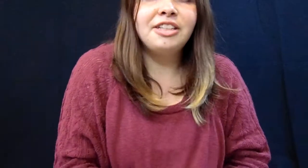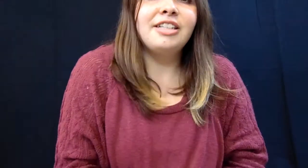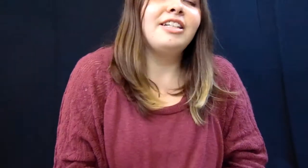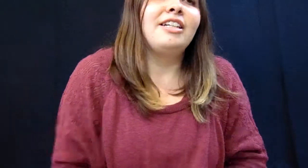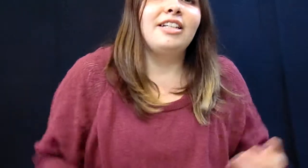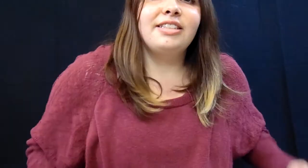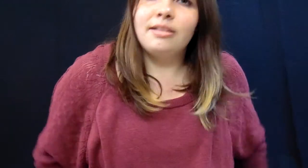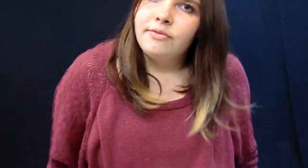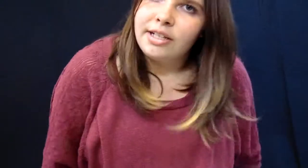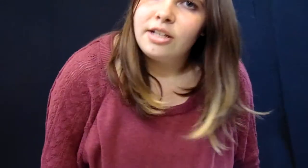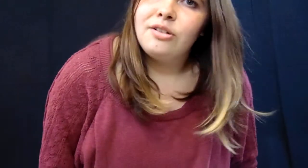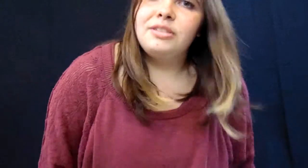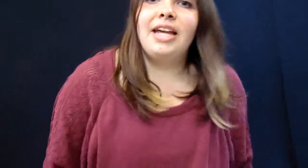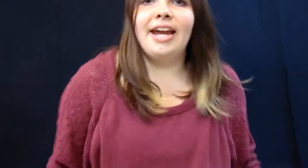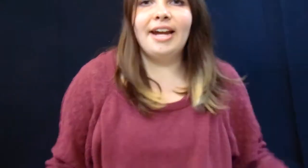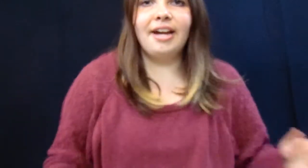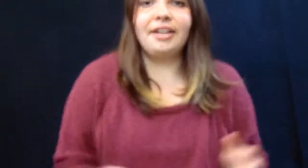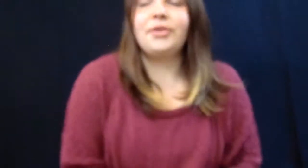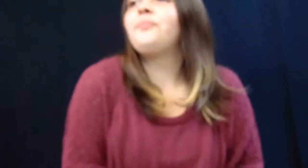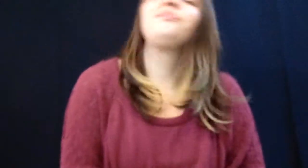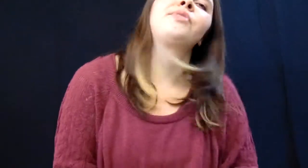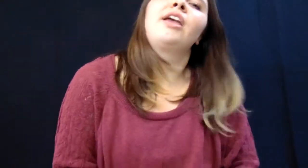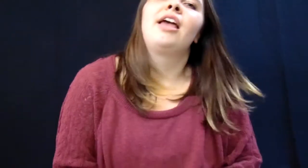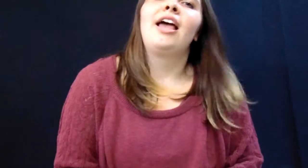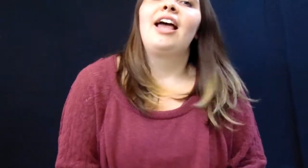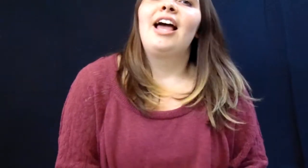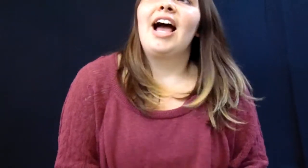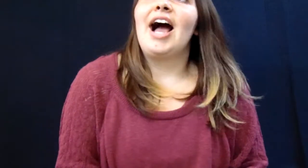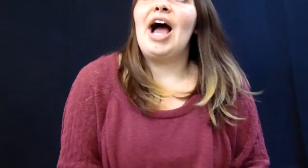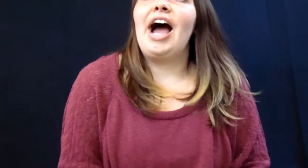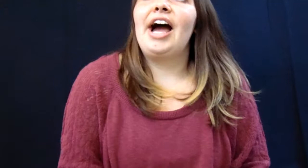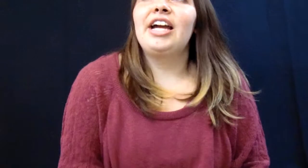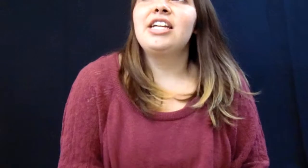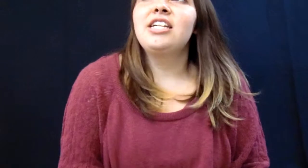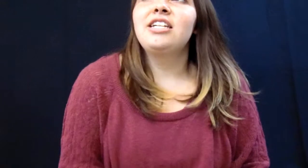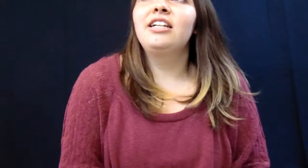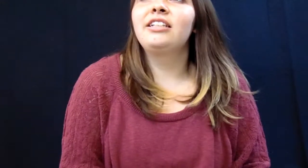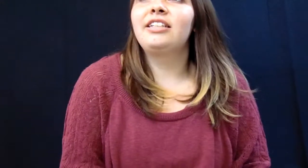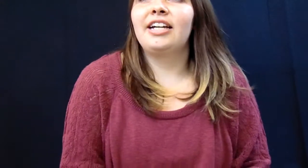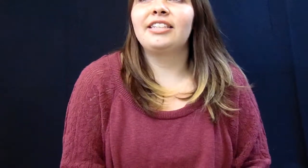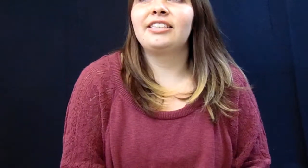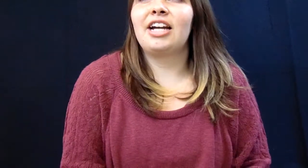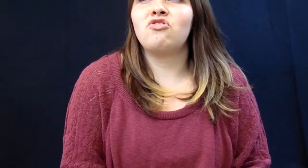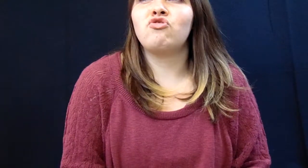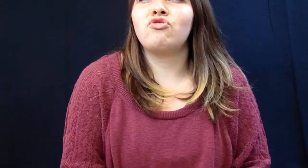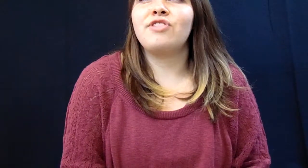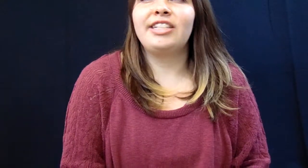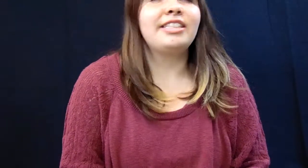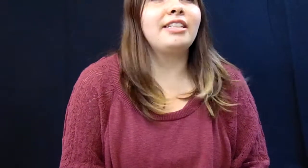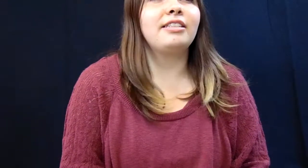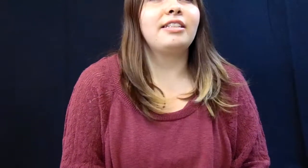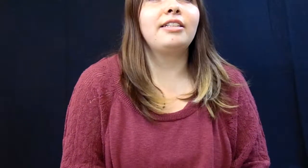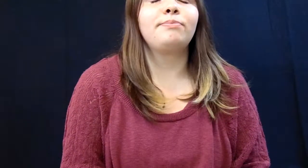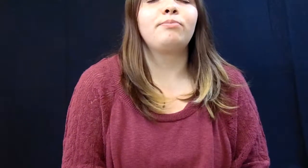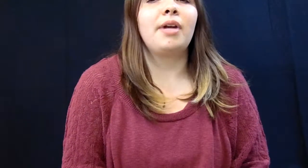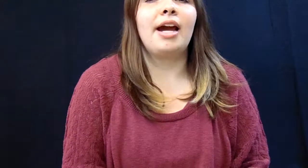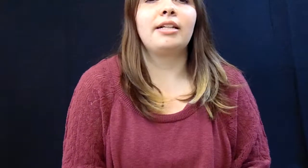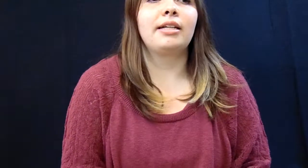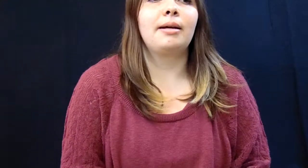in some videos and I guess I recently had like